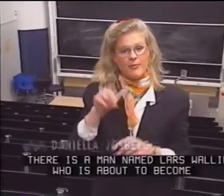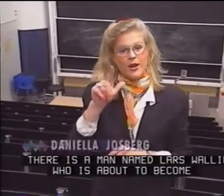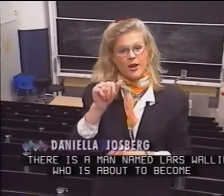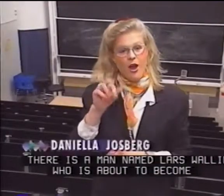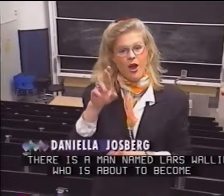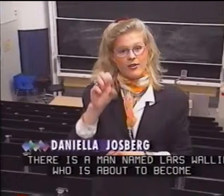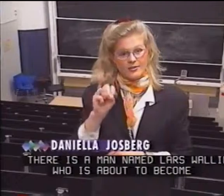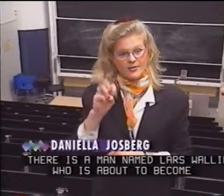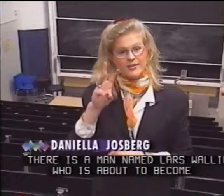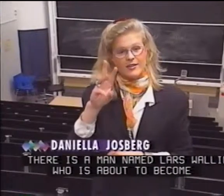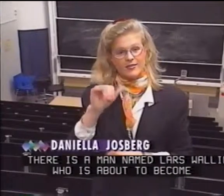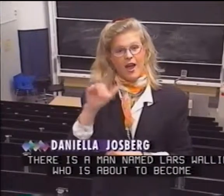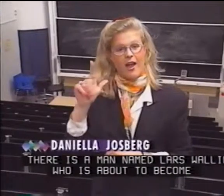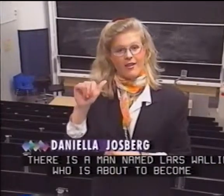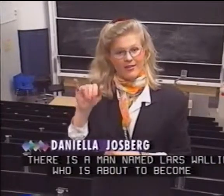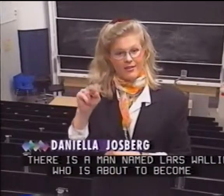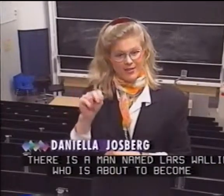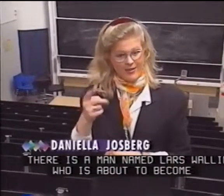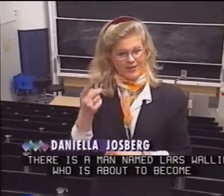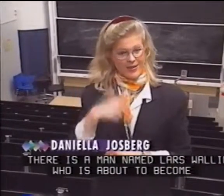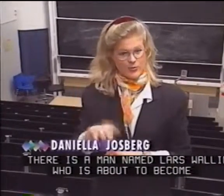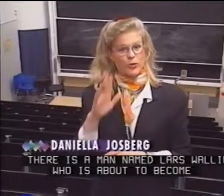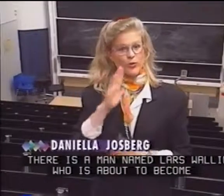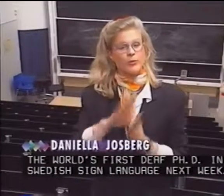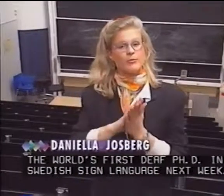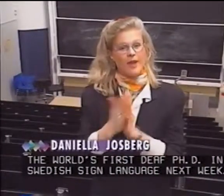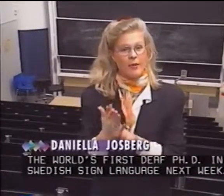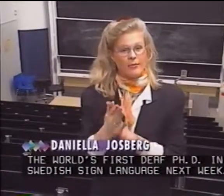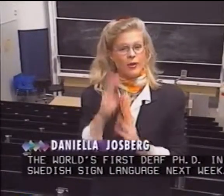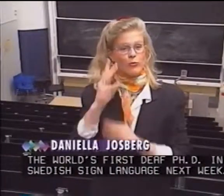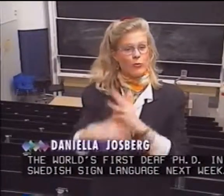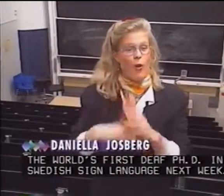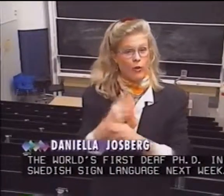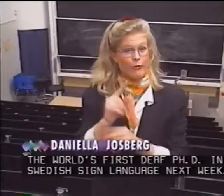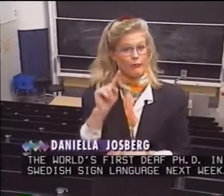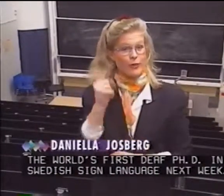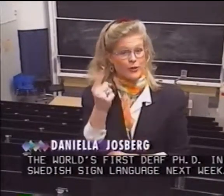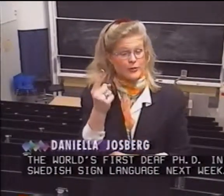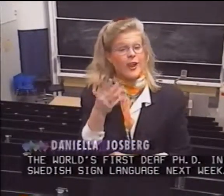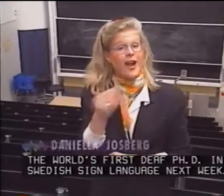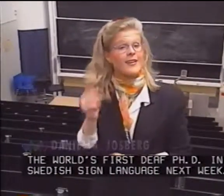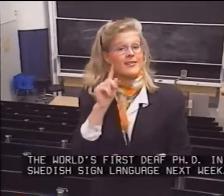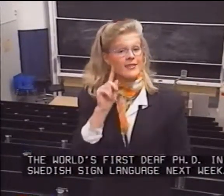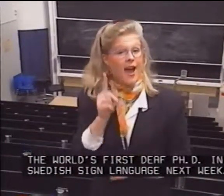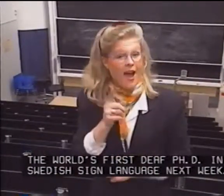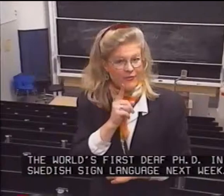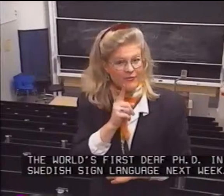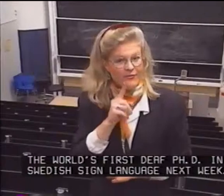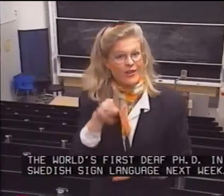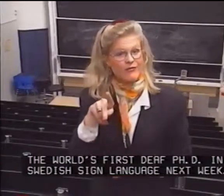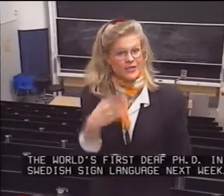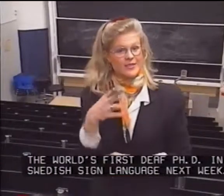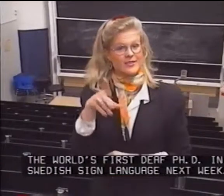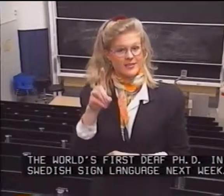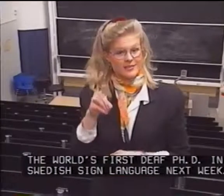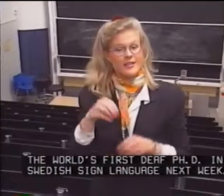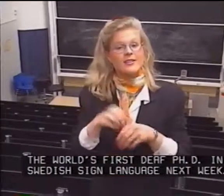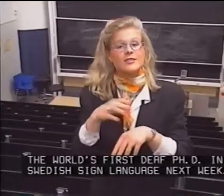named Lars Wallen who is about to become the world's first deaf PhD in Swedish Sign Language